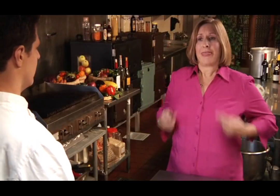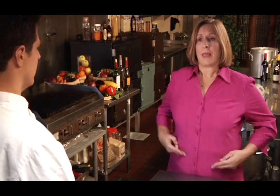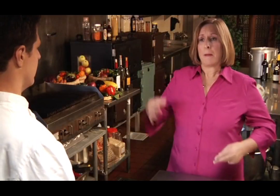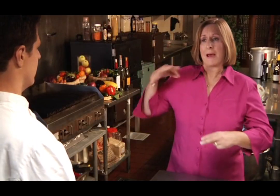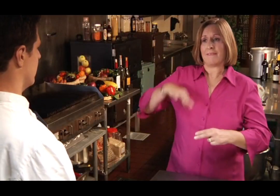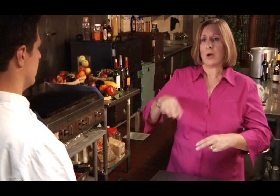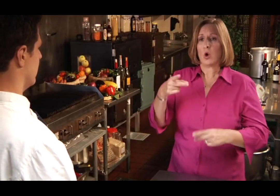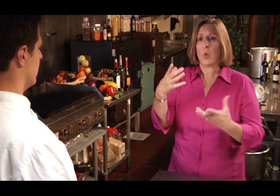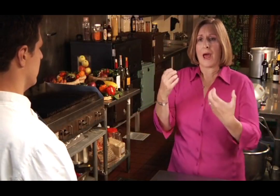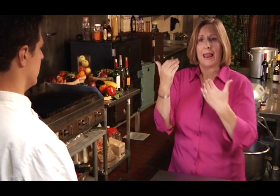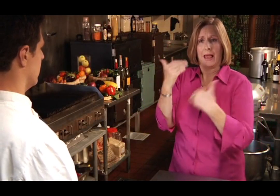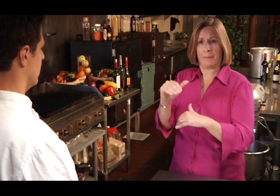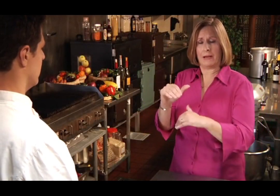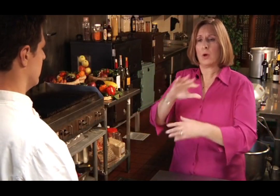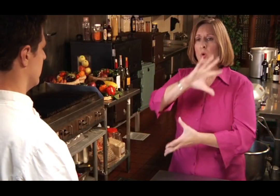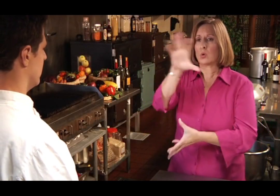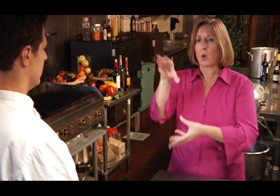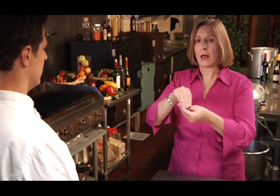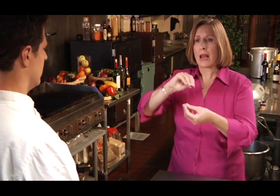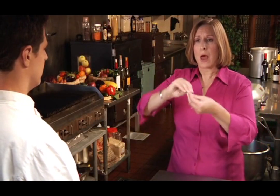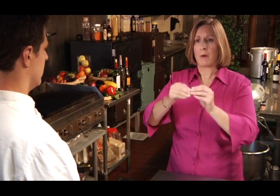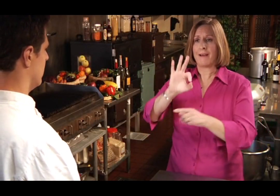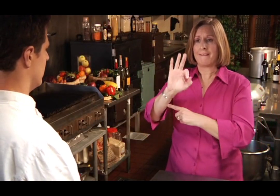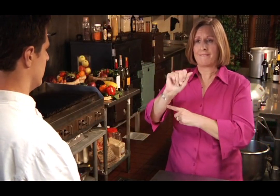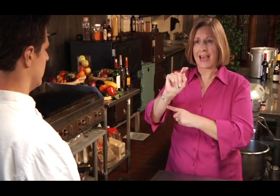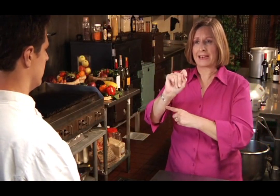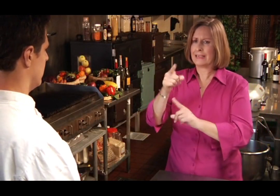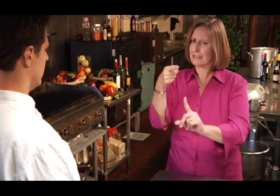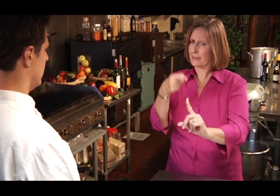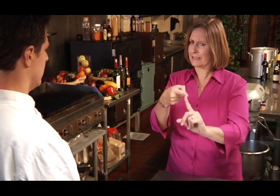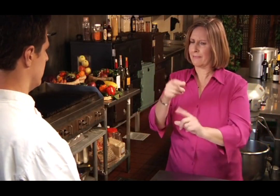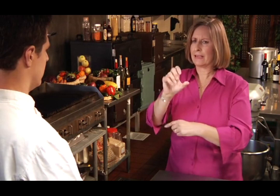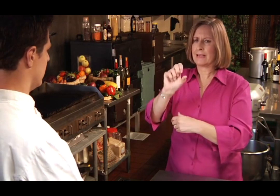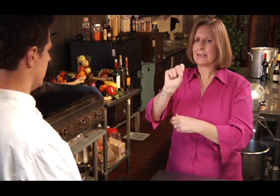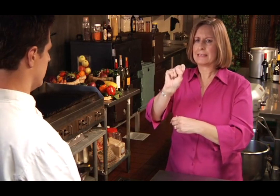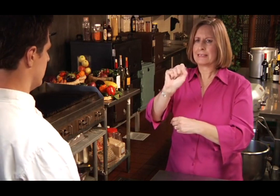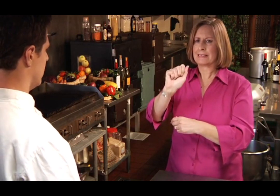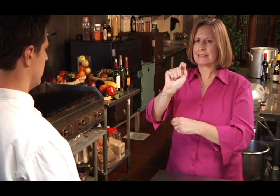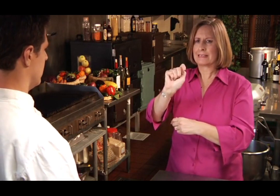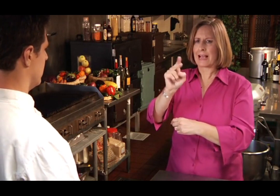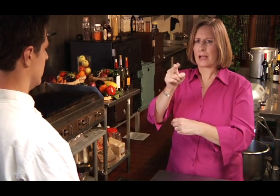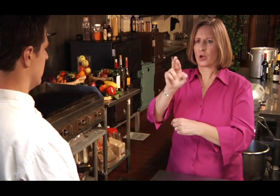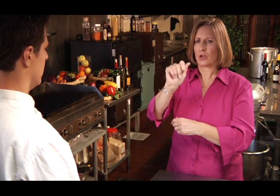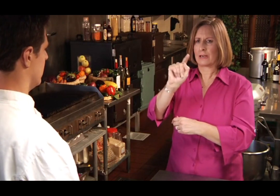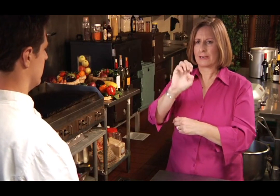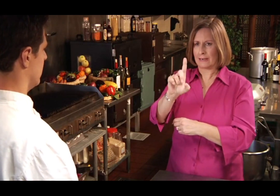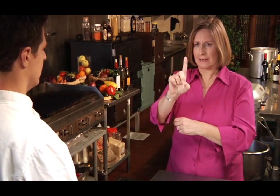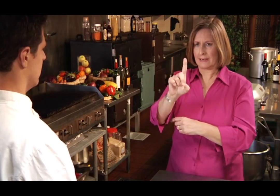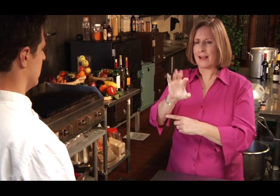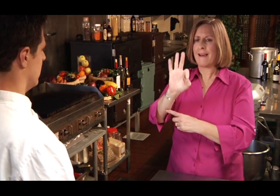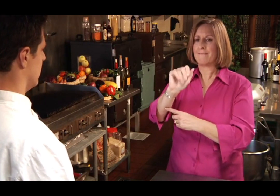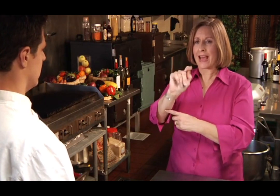For better health, you want to limit total fat, especially saturated fat, trans fat, and cholesterol.